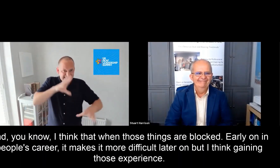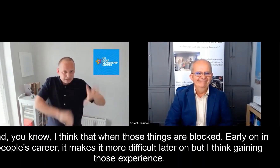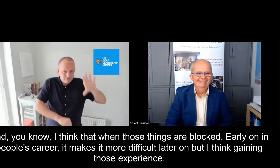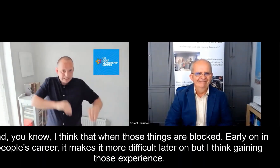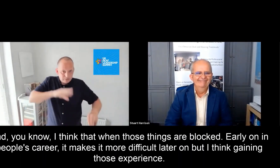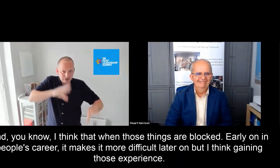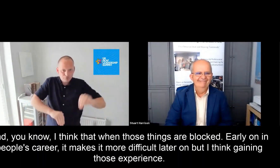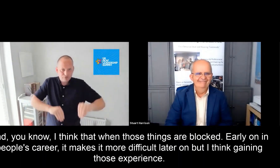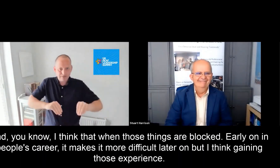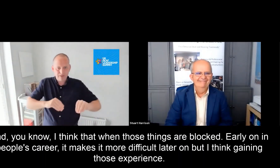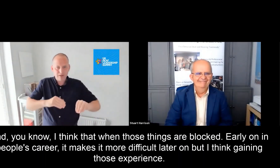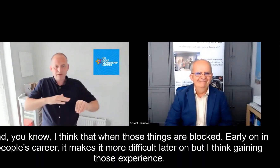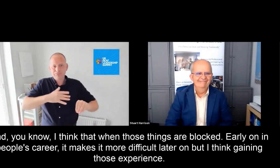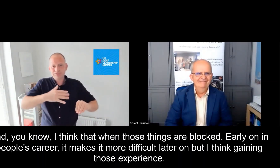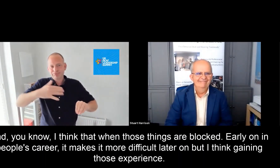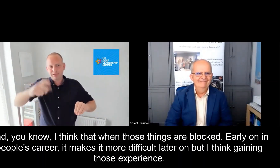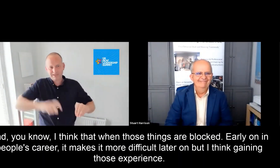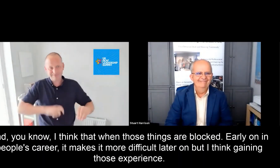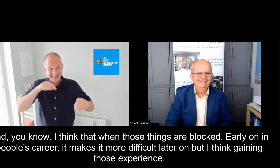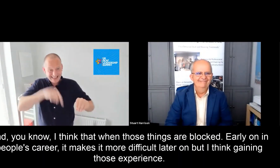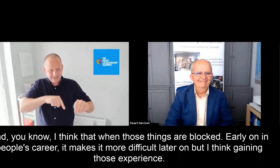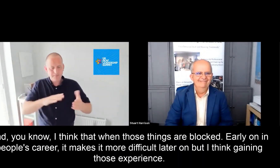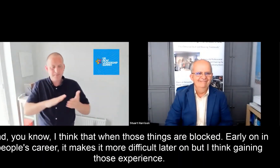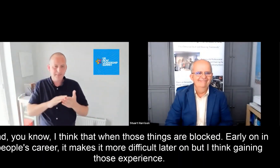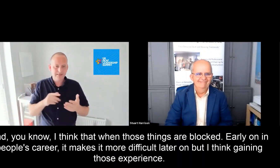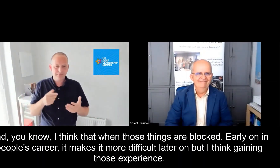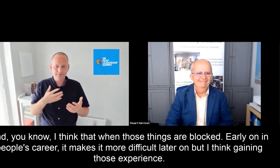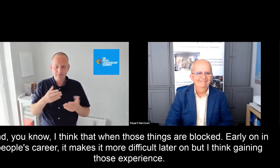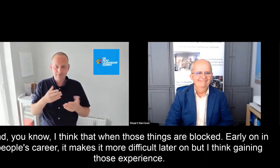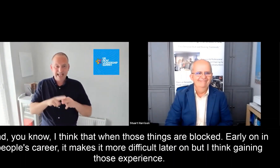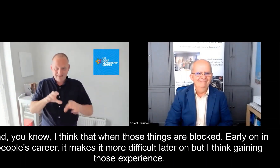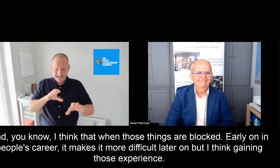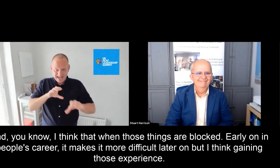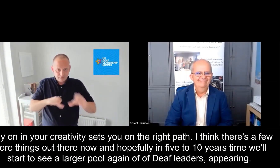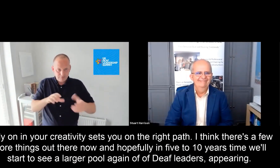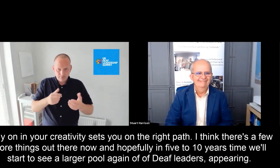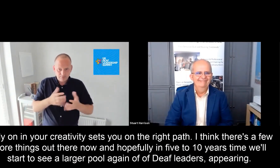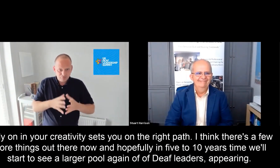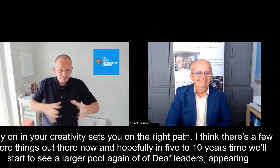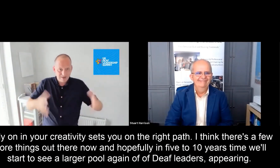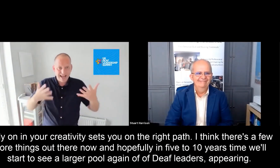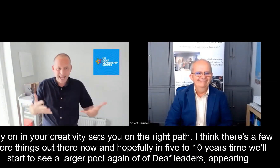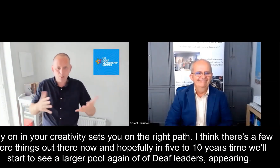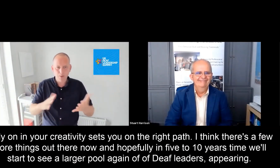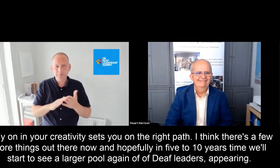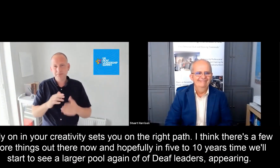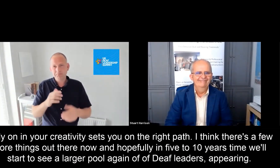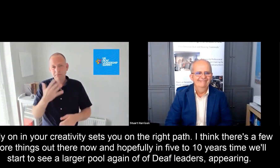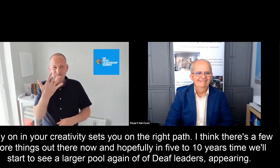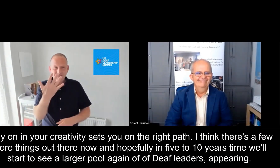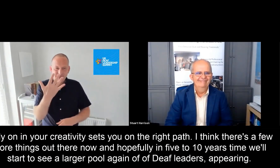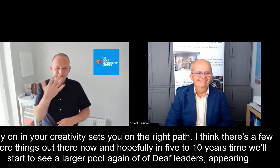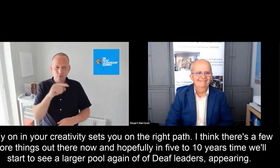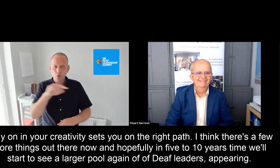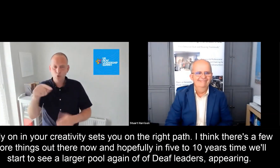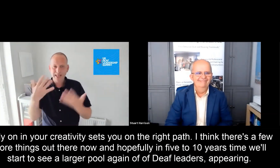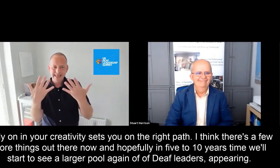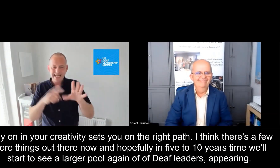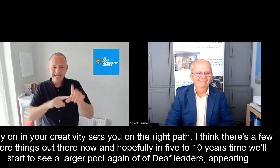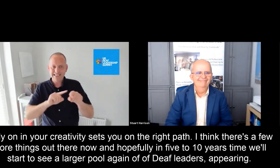it makes it more difficult later on. But I think gaining those experience early on in your career really set you on the right path. I think there's a few more things